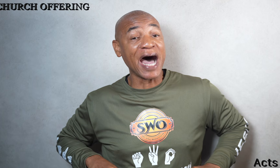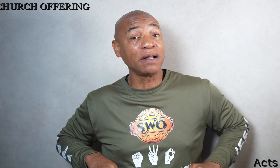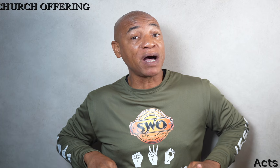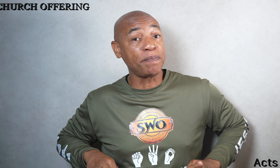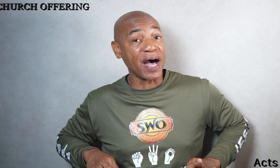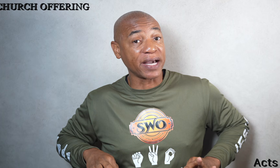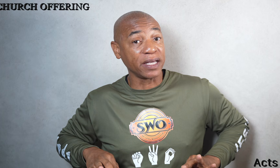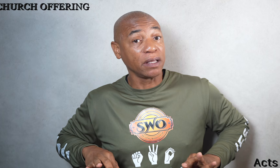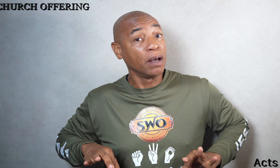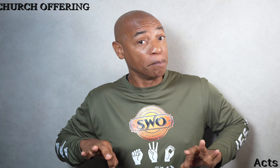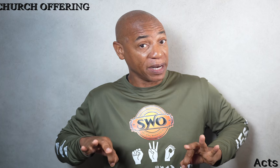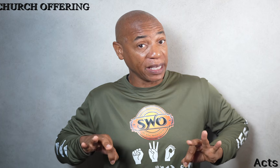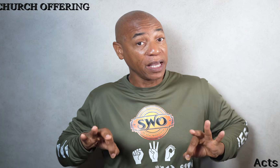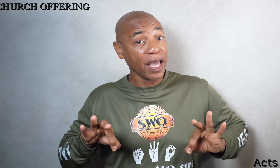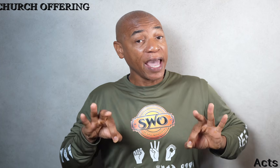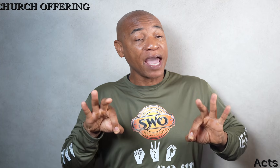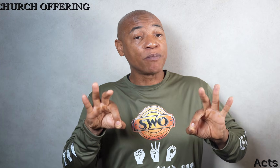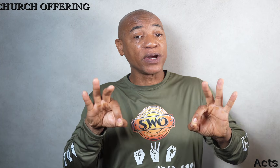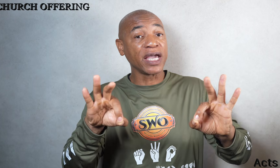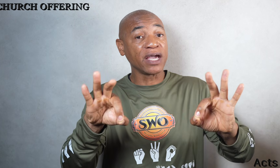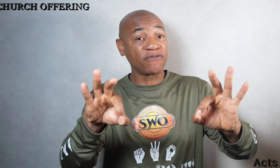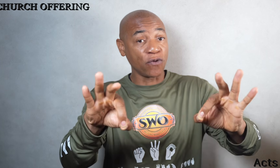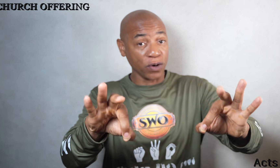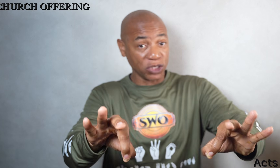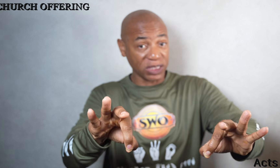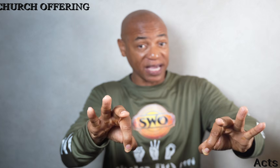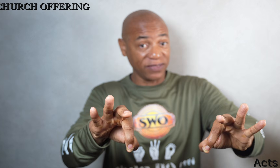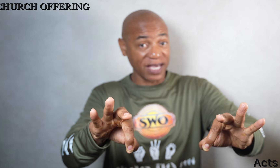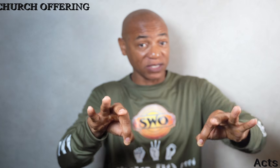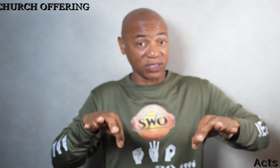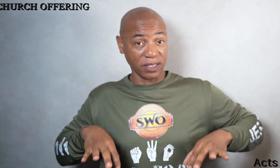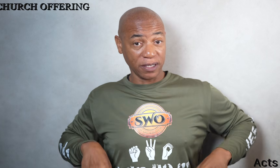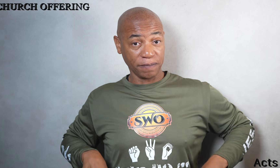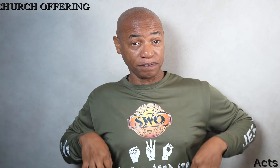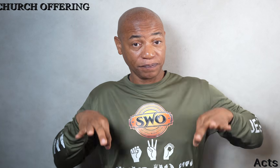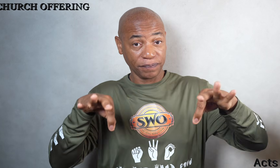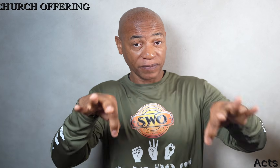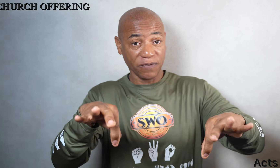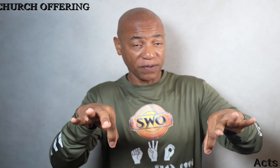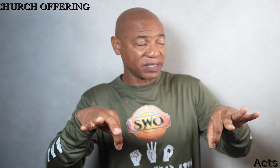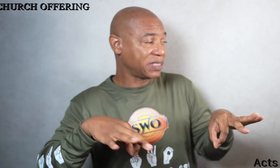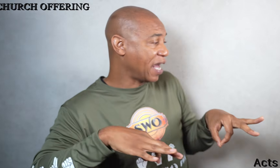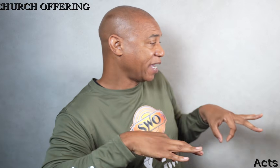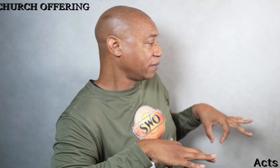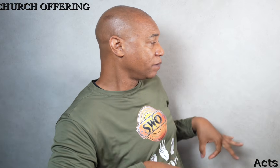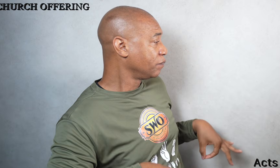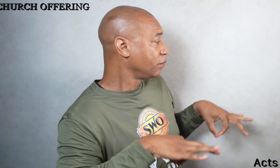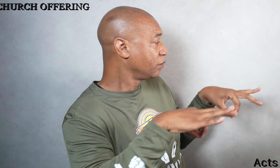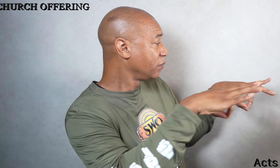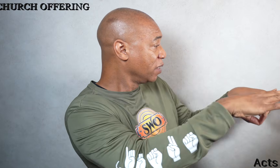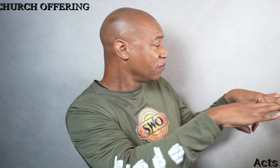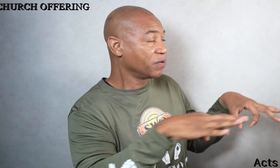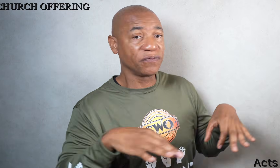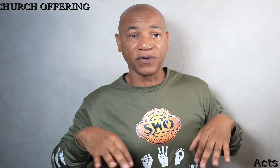of my pocket, money, and bringing it forward just like this. From the side, from the front